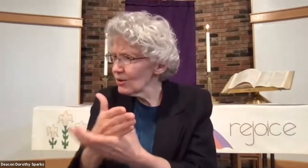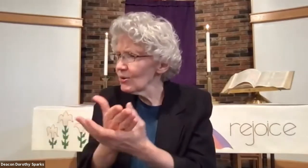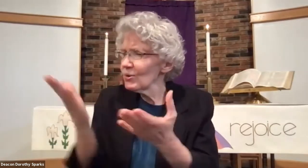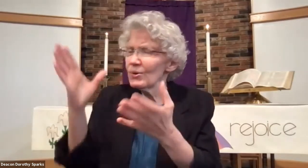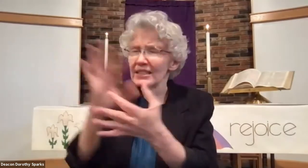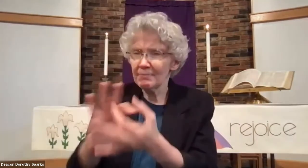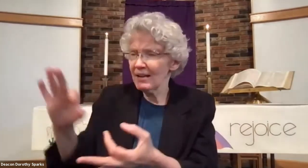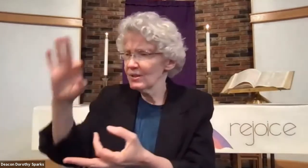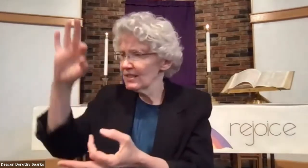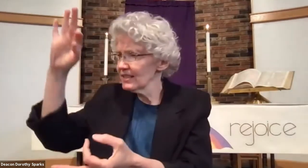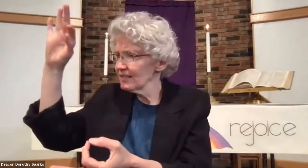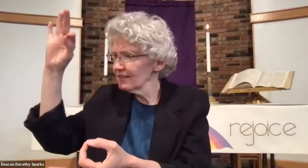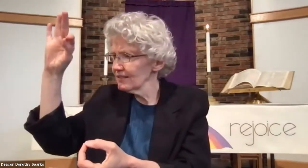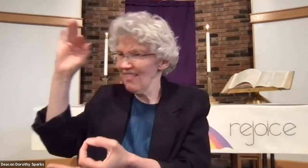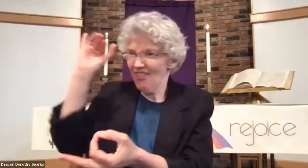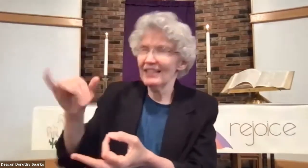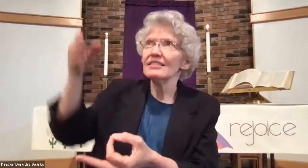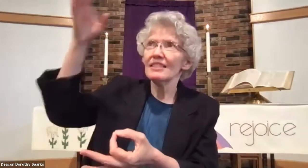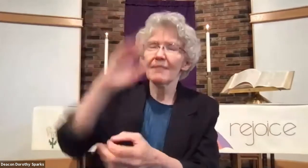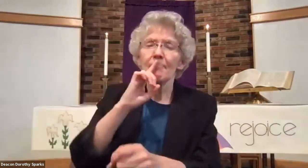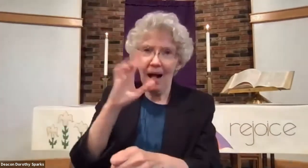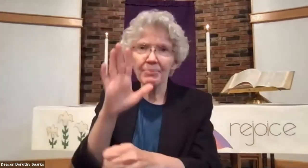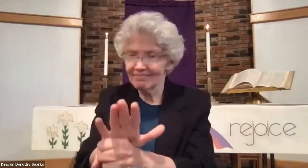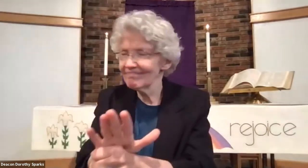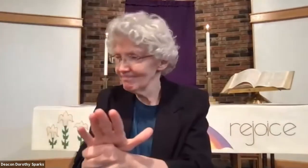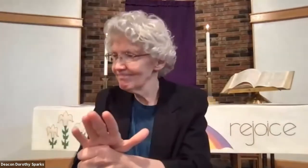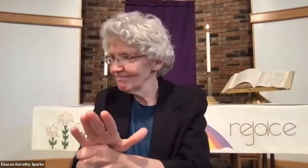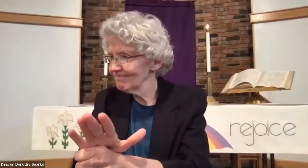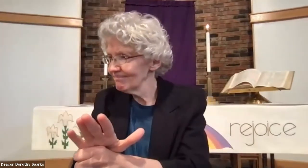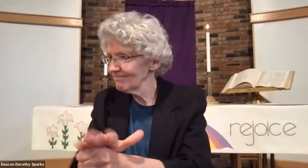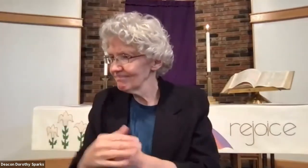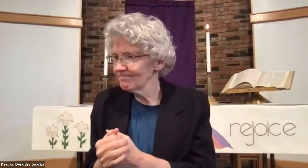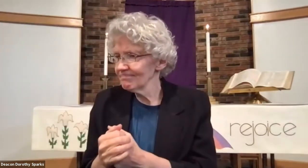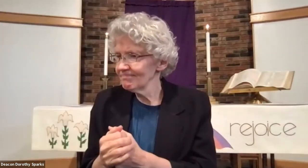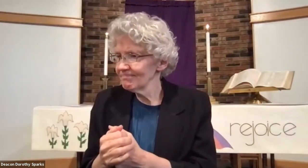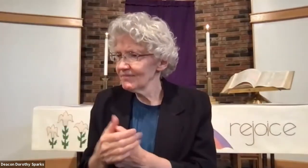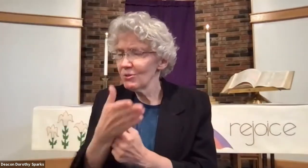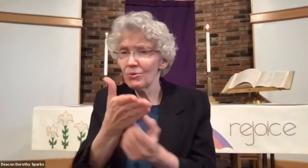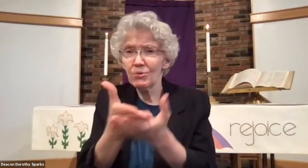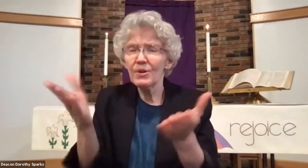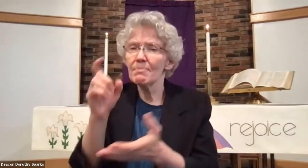But you must stay in this city